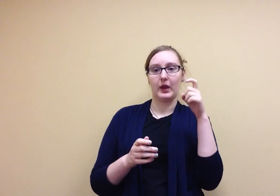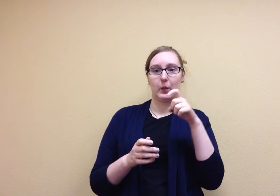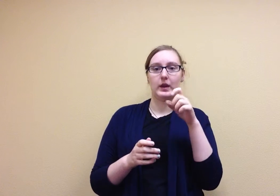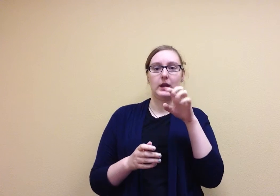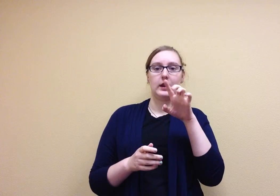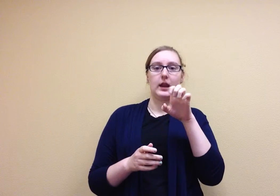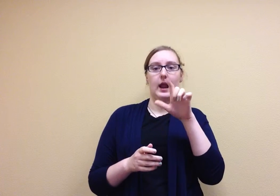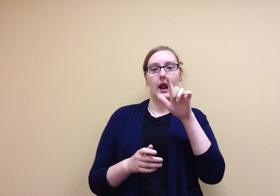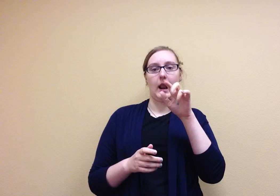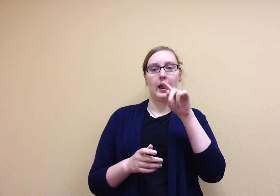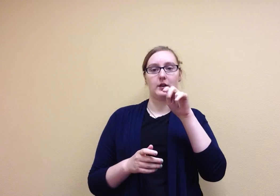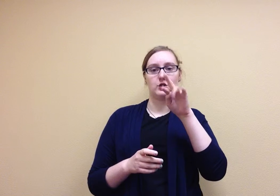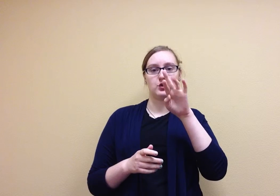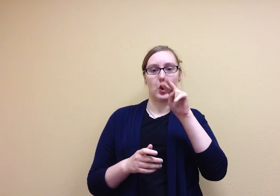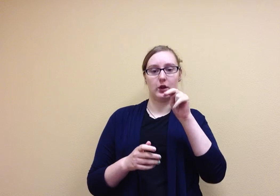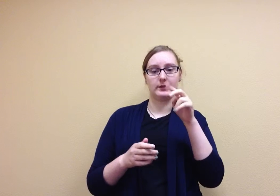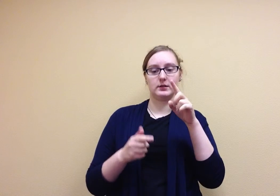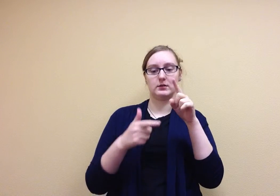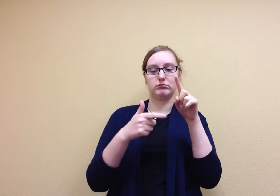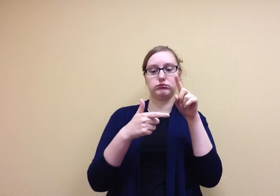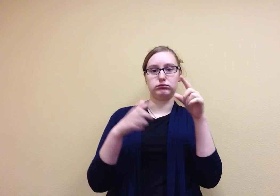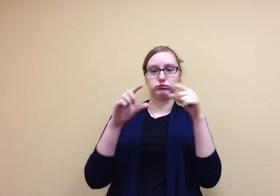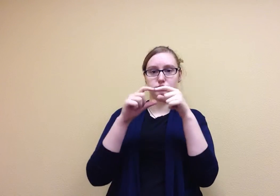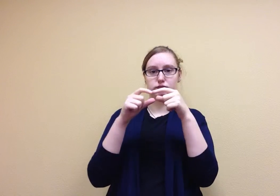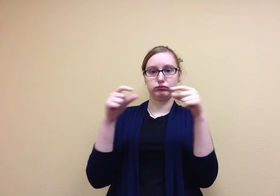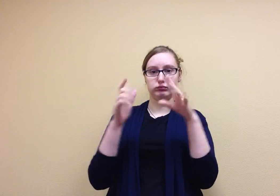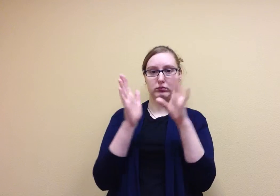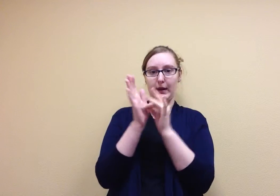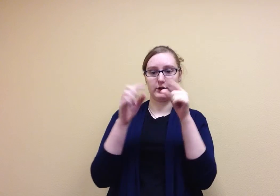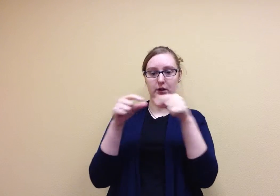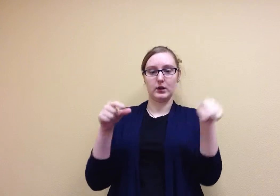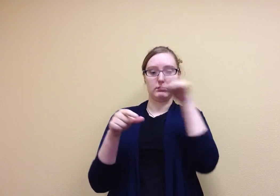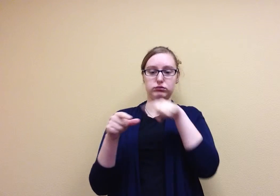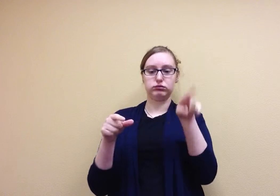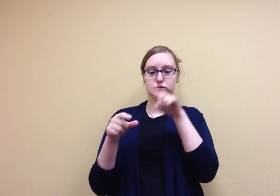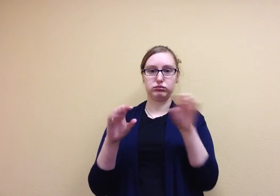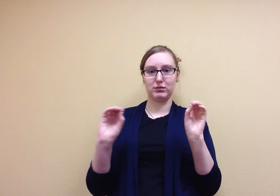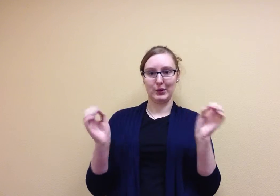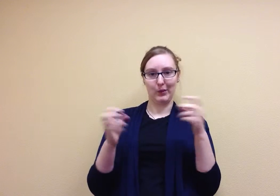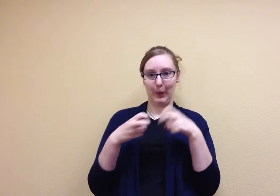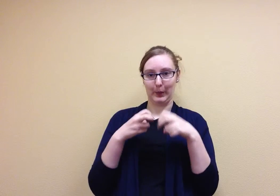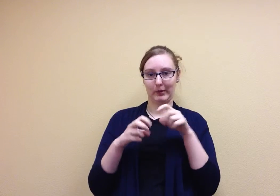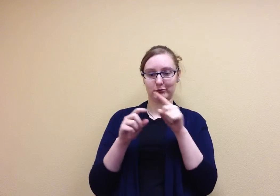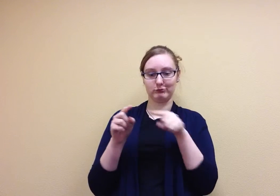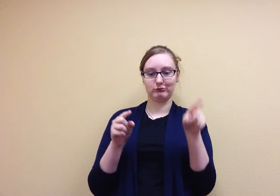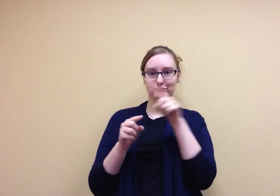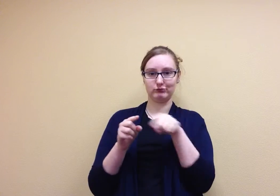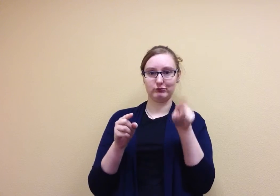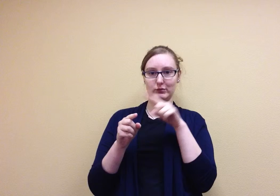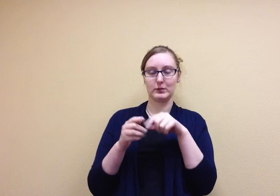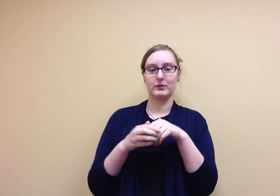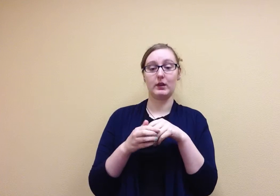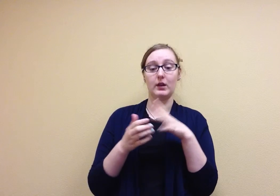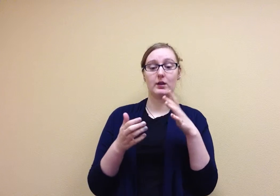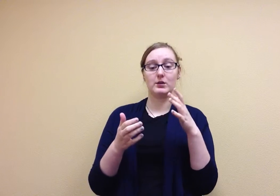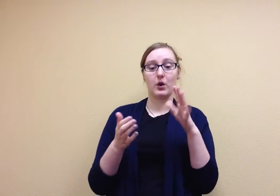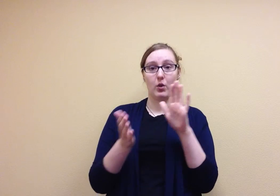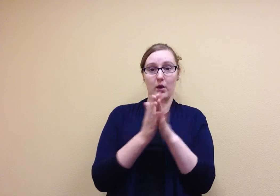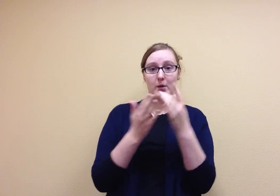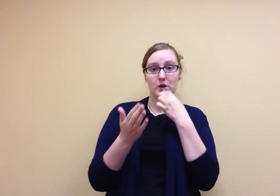the time so we don't end up having a problem. Now, in the book, they said they put a magnet down and then they